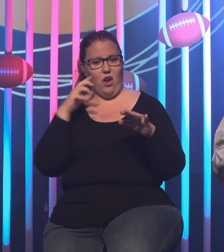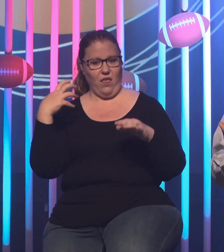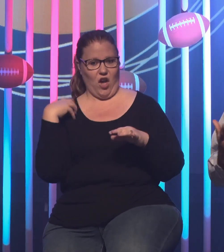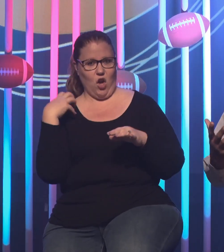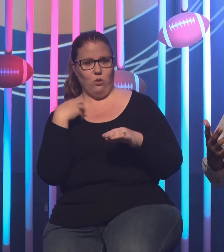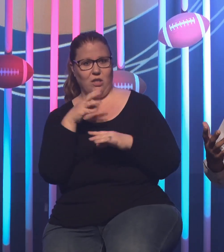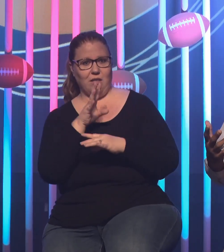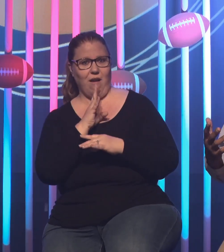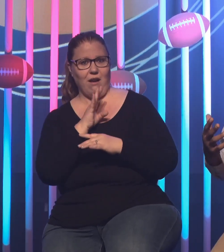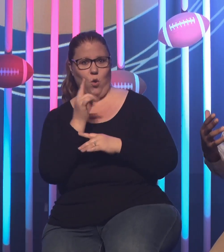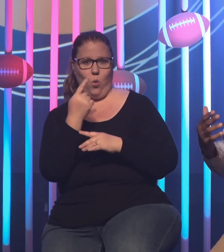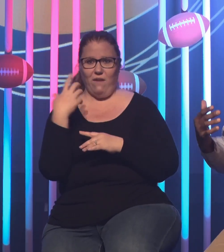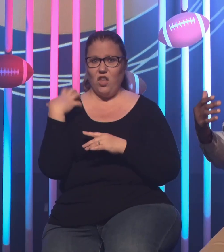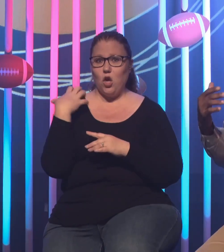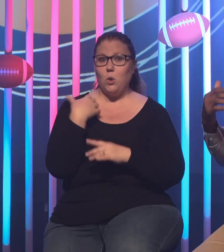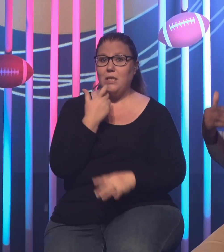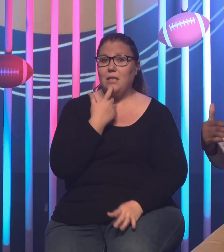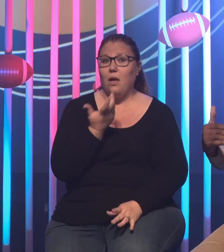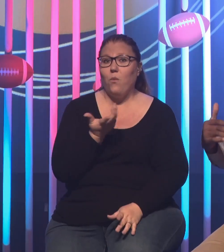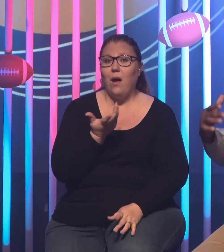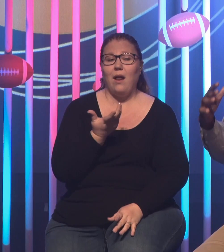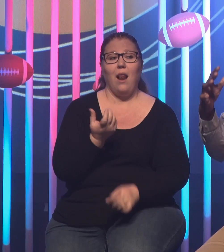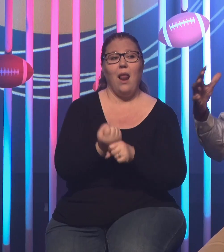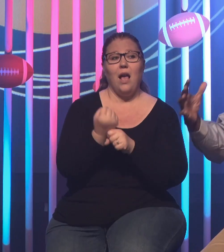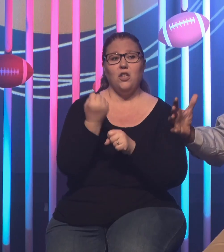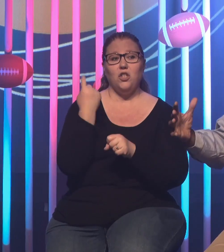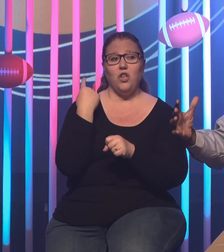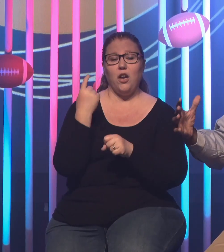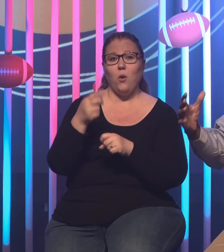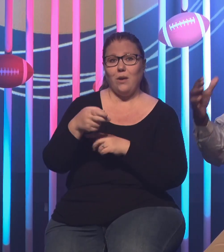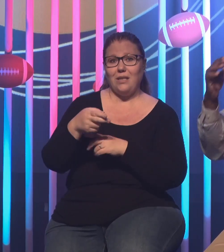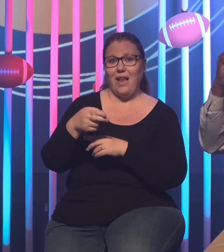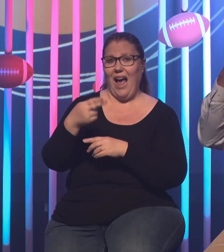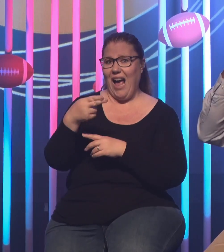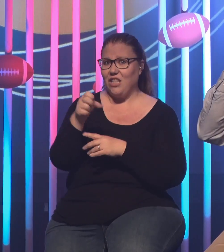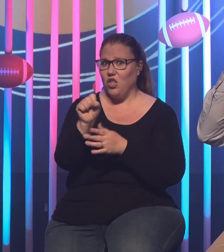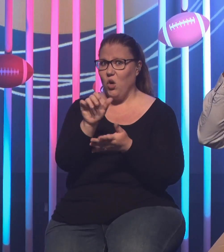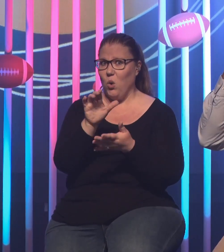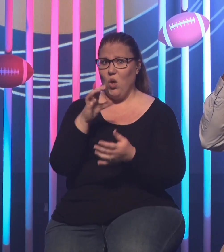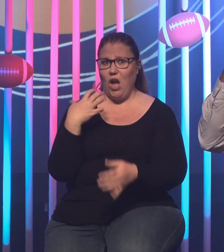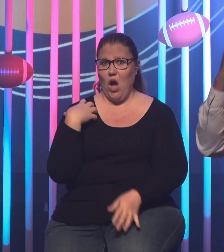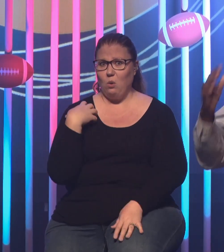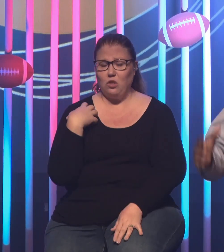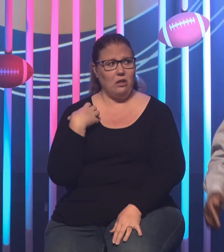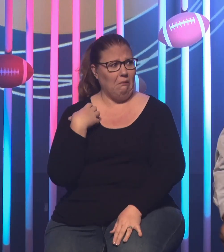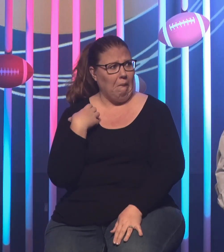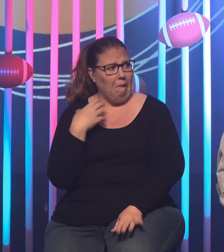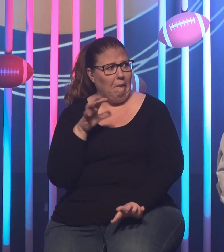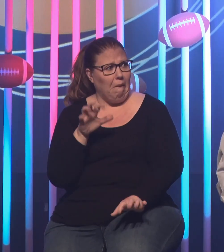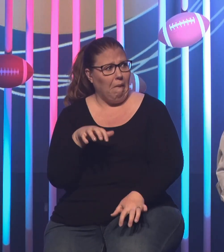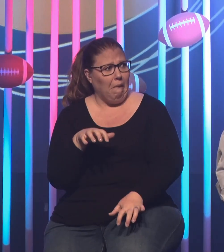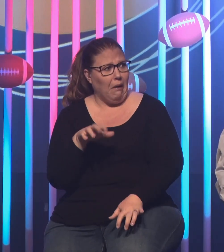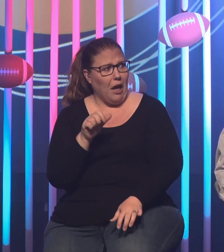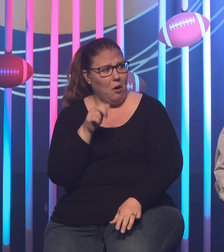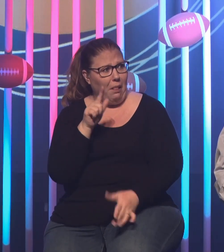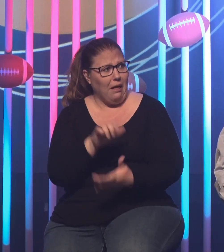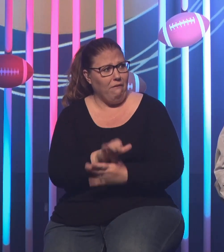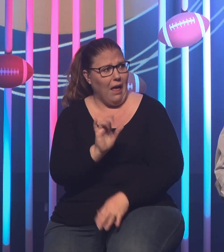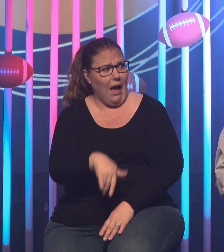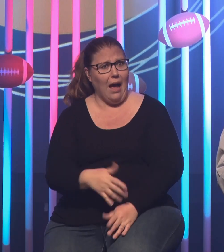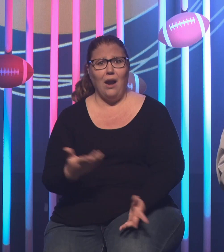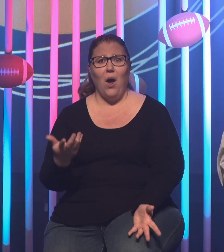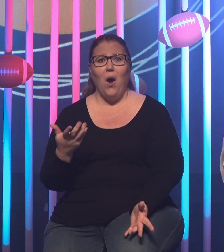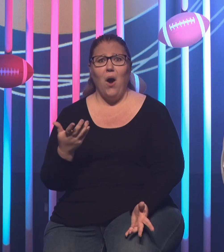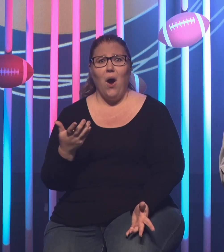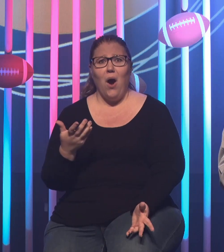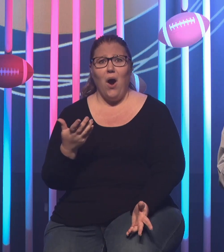And one of the coaches said, last year he was a high school coach. And I'm like, can you believe that?